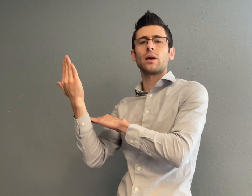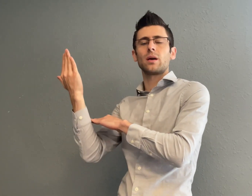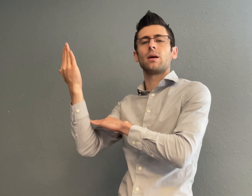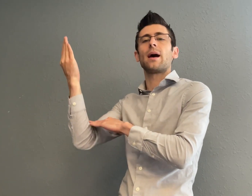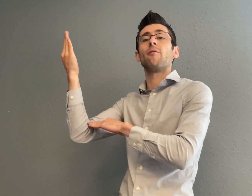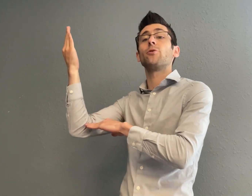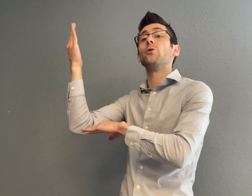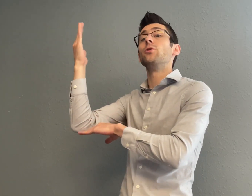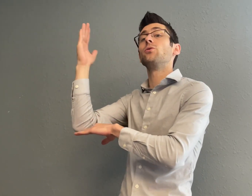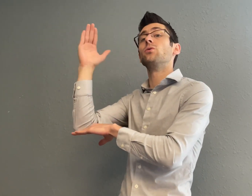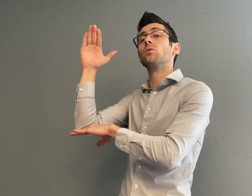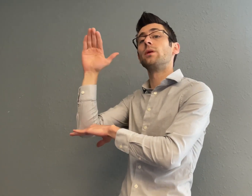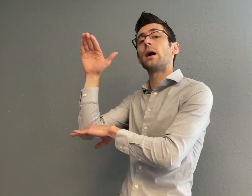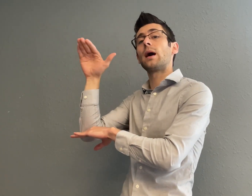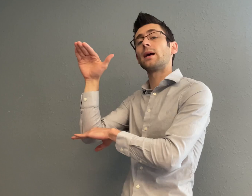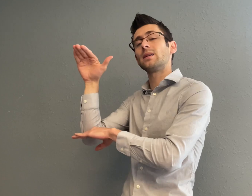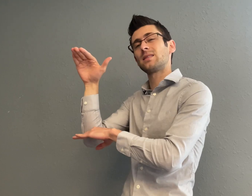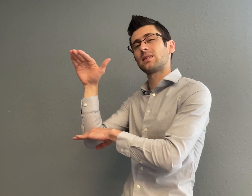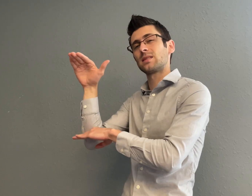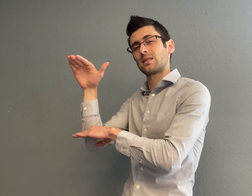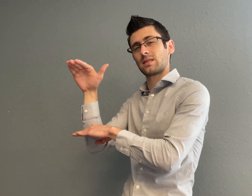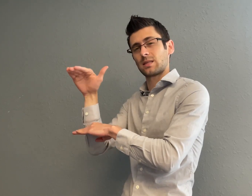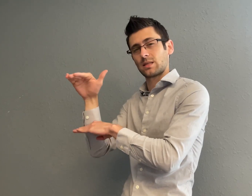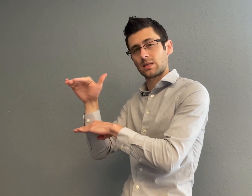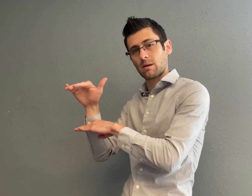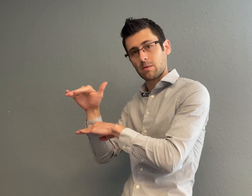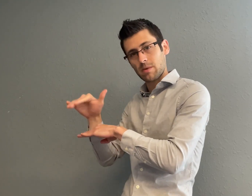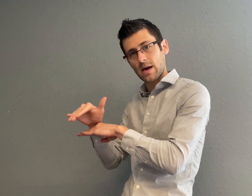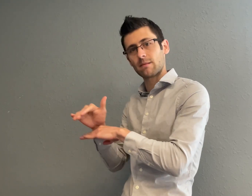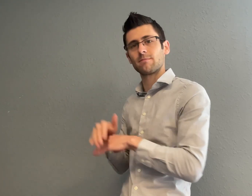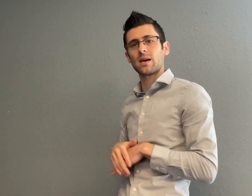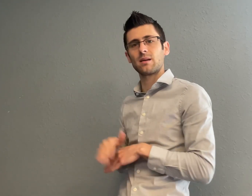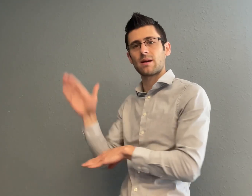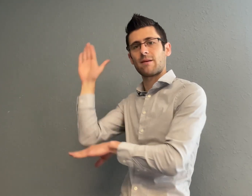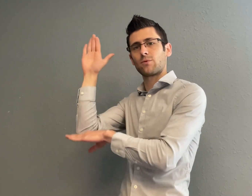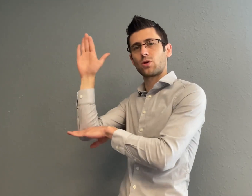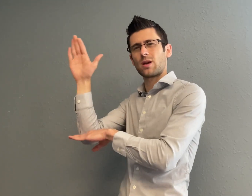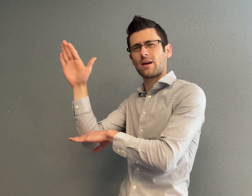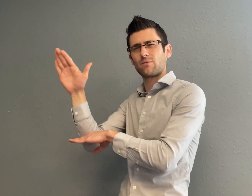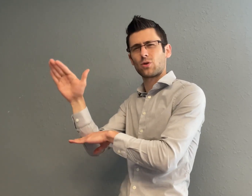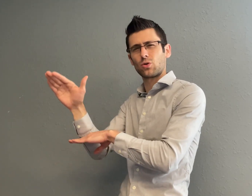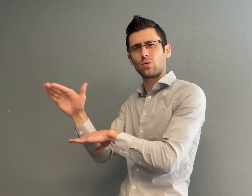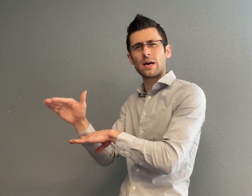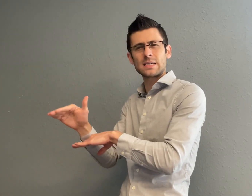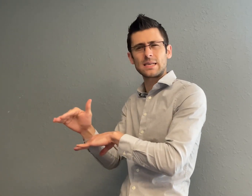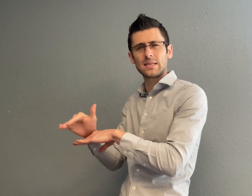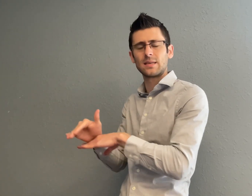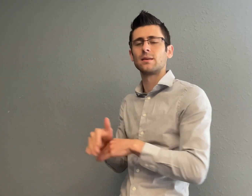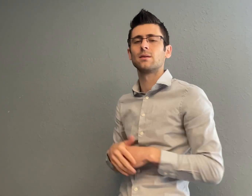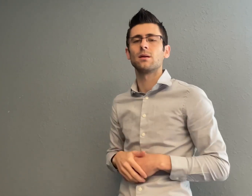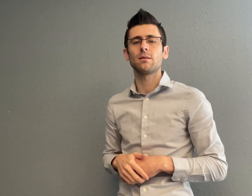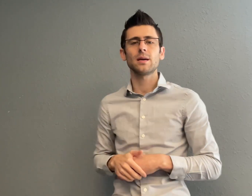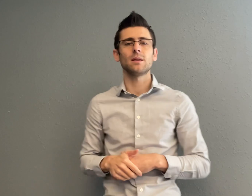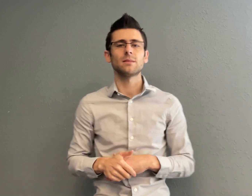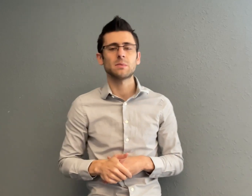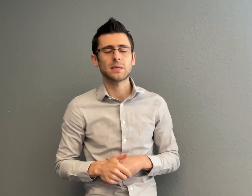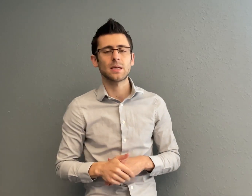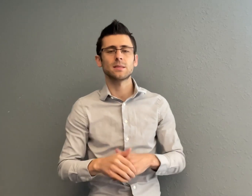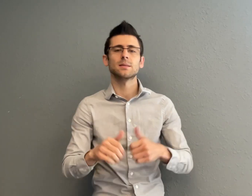morning, afternoon, night. It's coming back, okay? Afternoon, night. All right, does that make sense?